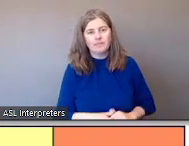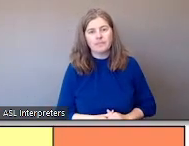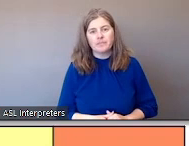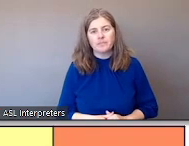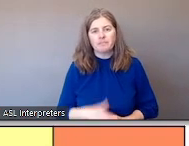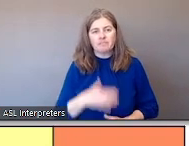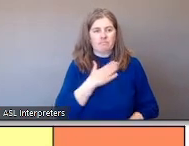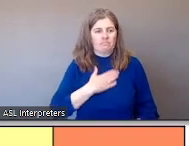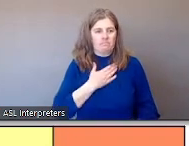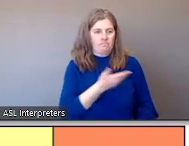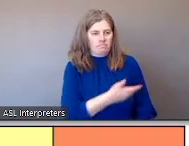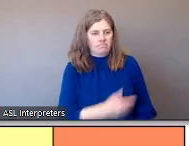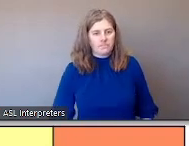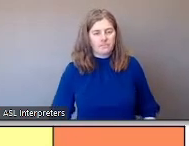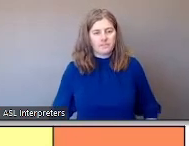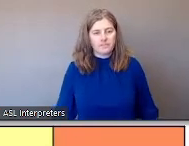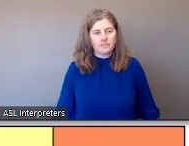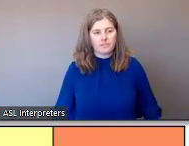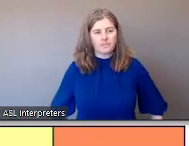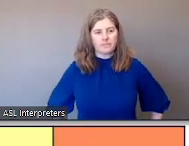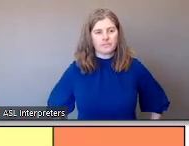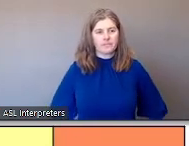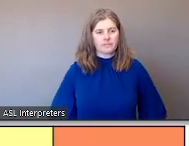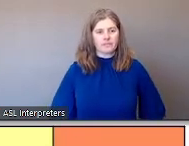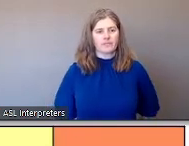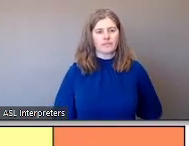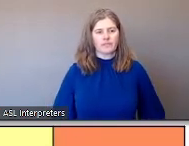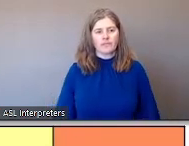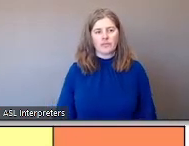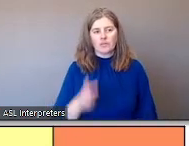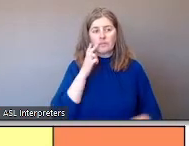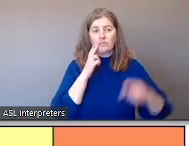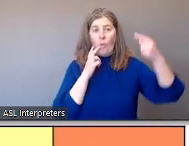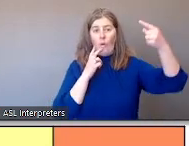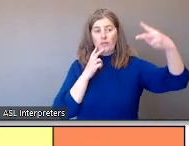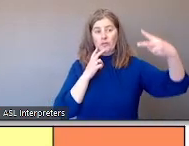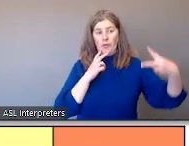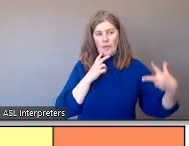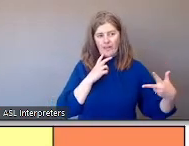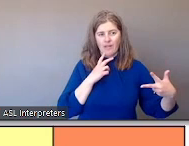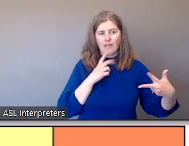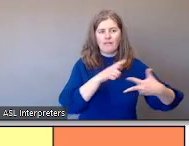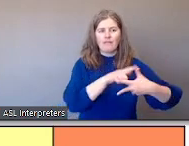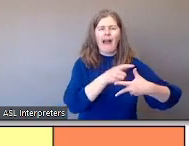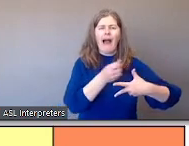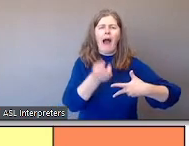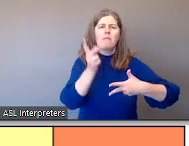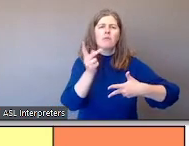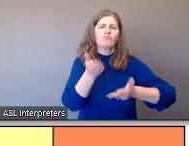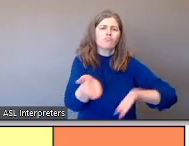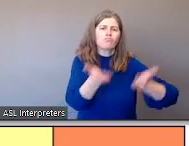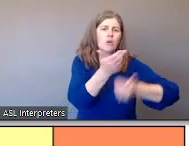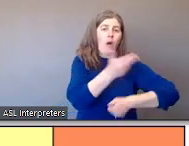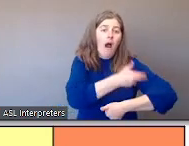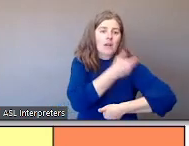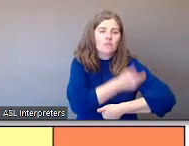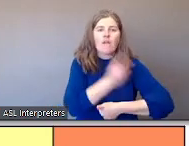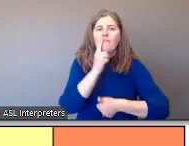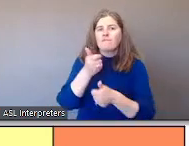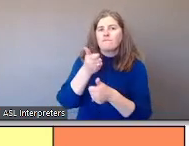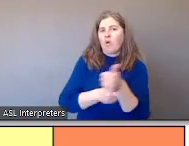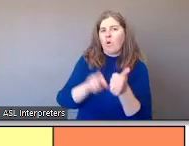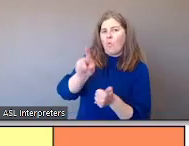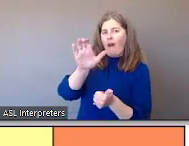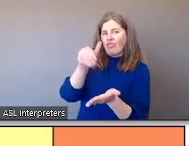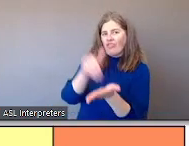please, you can see that there are 3 measures: the number of hospital admissions per 100,000 in the